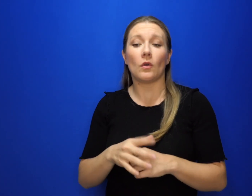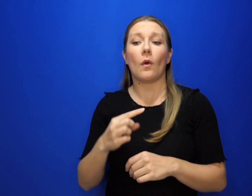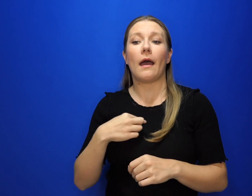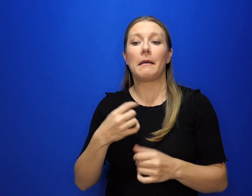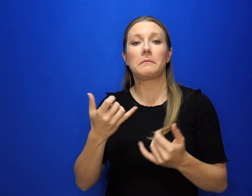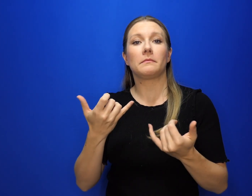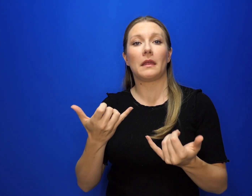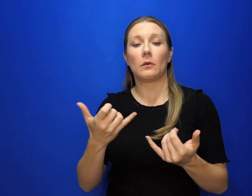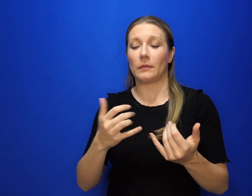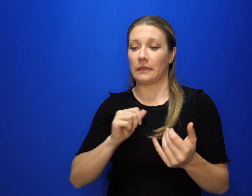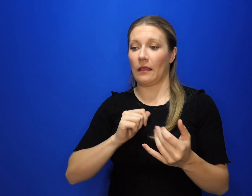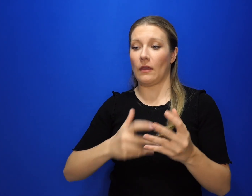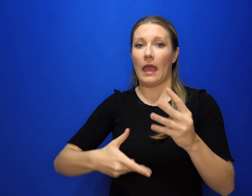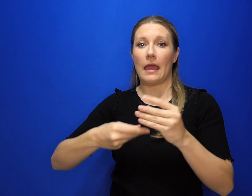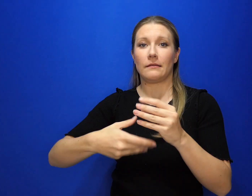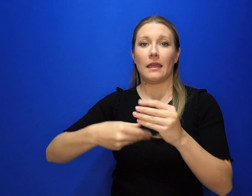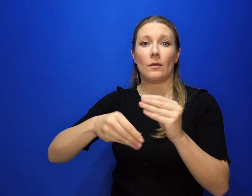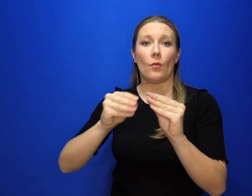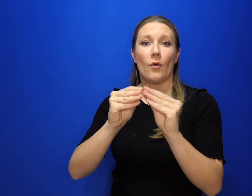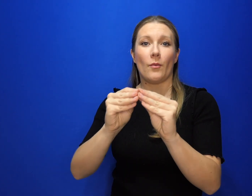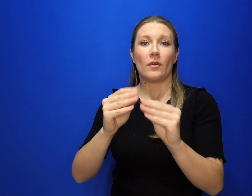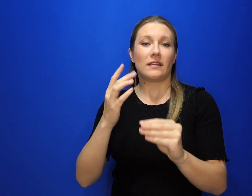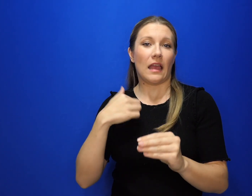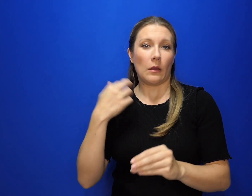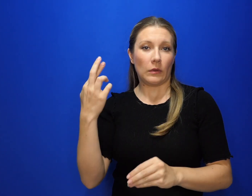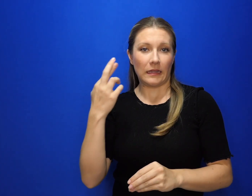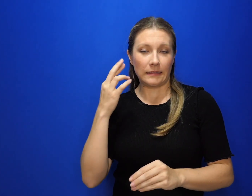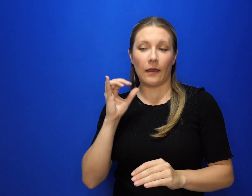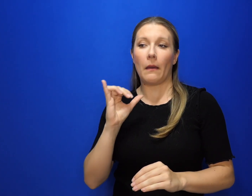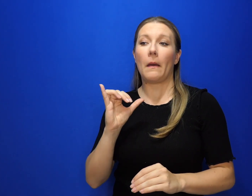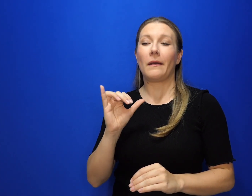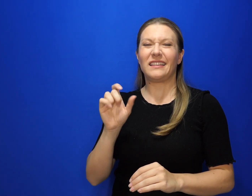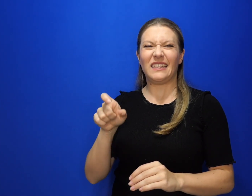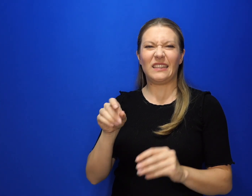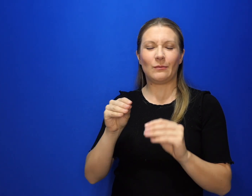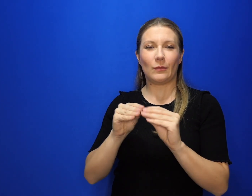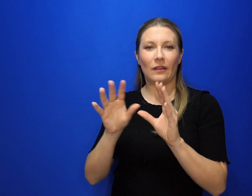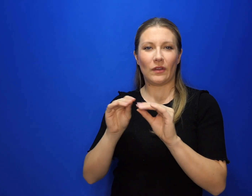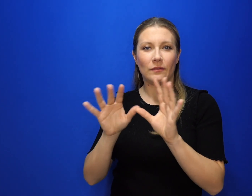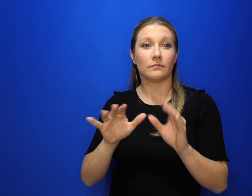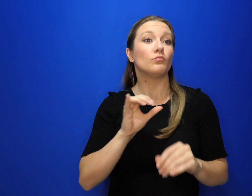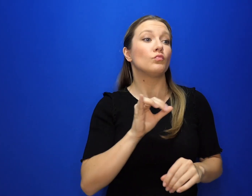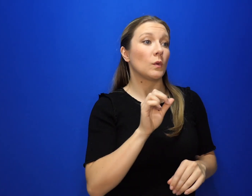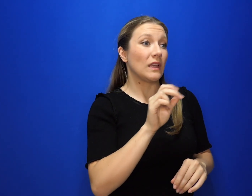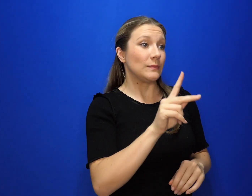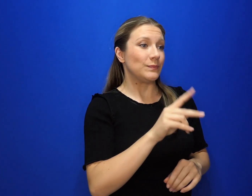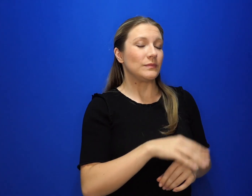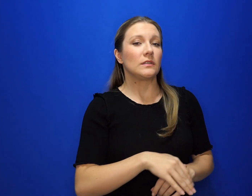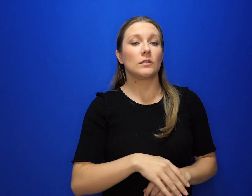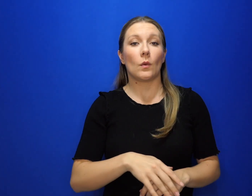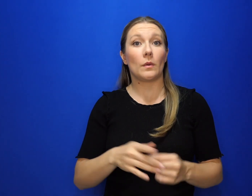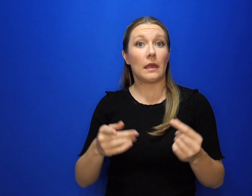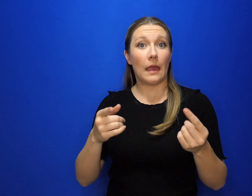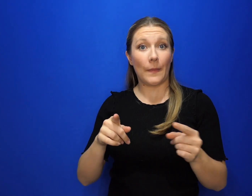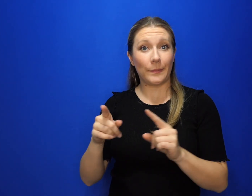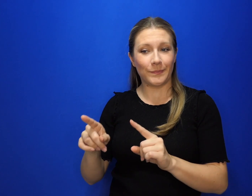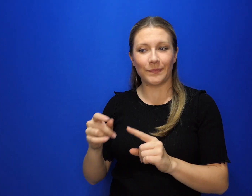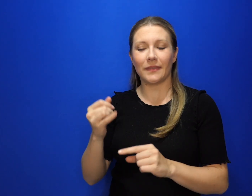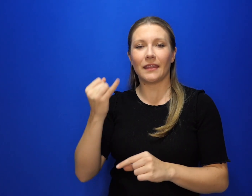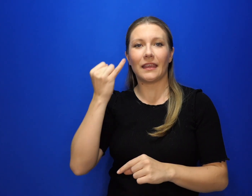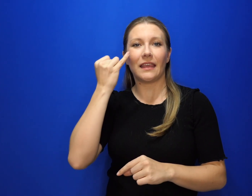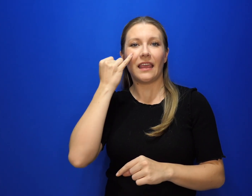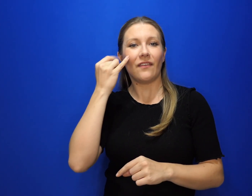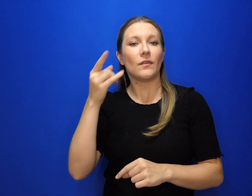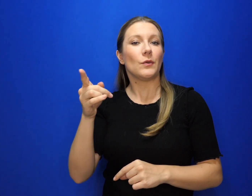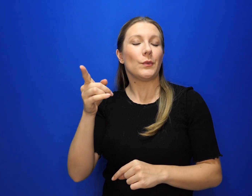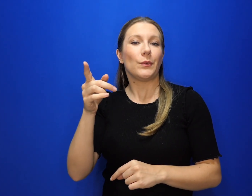I started adding more stuff to the list because it hit me pretty quickly. Okay. All right. So what ends up happening?